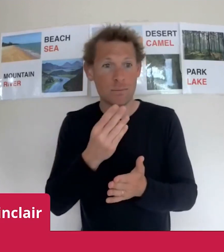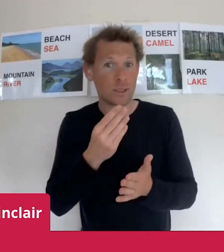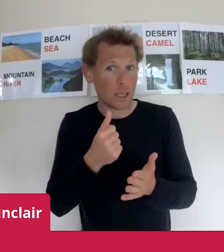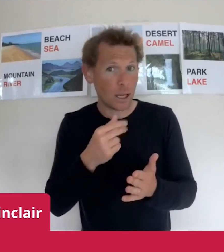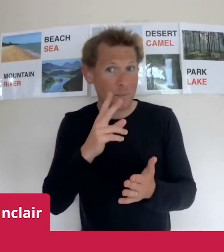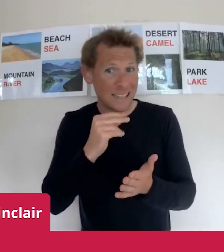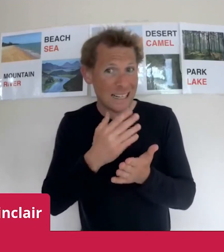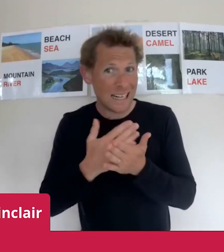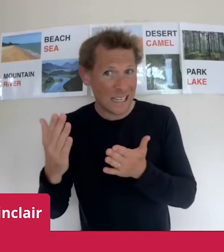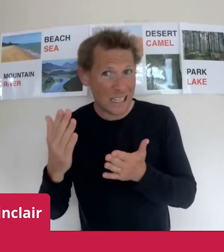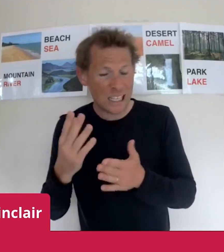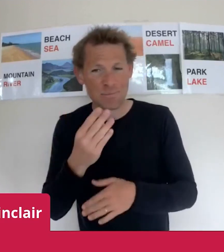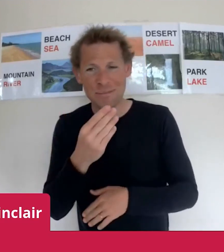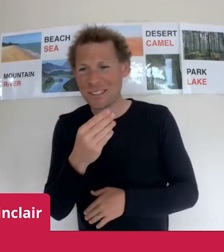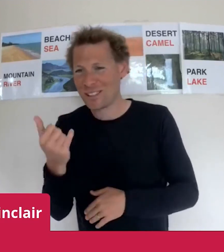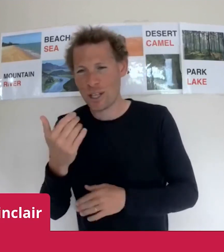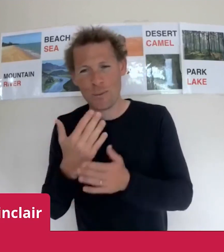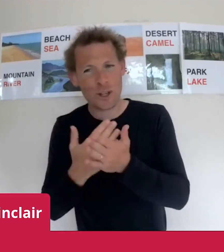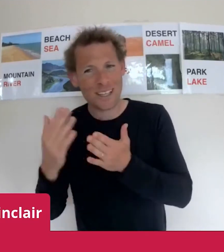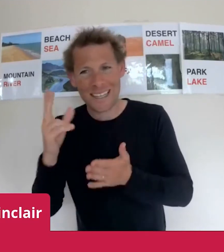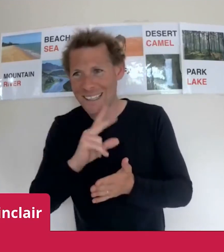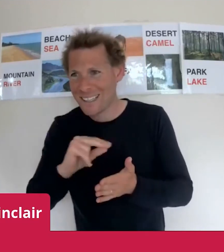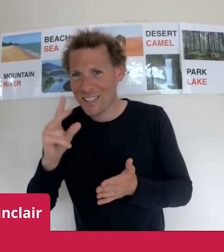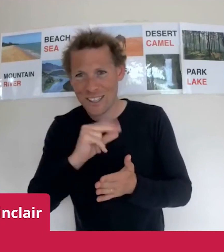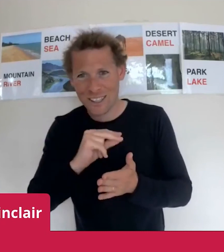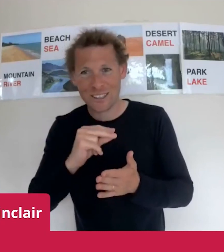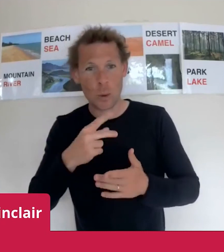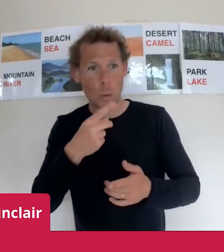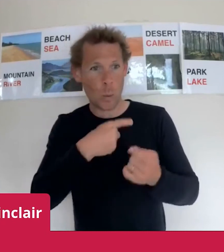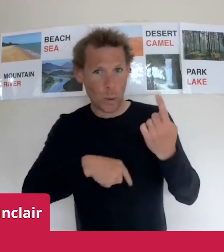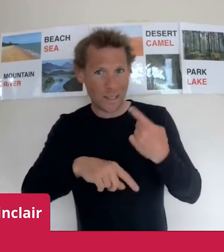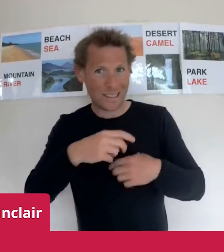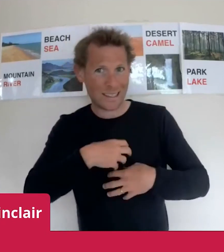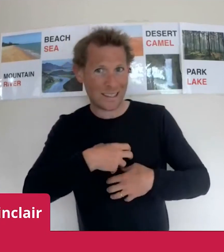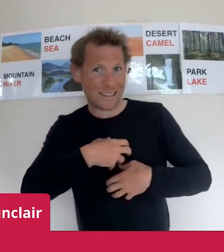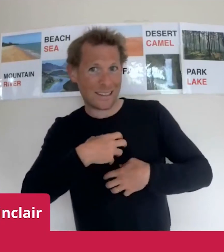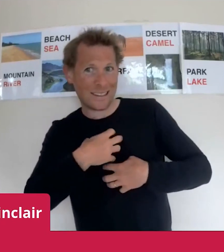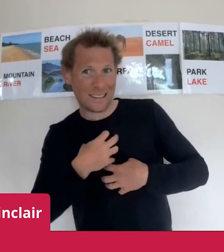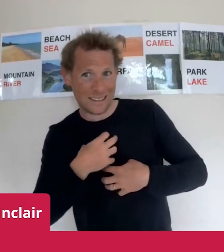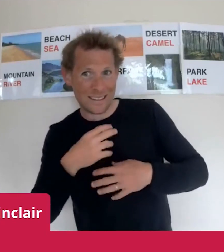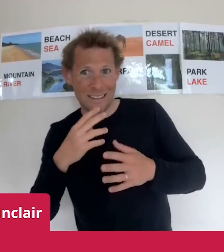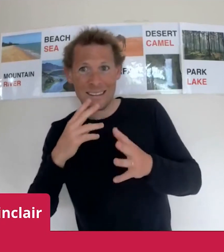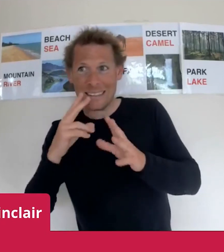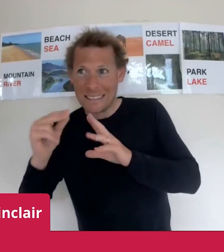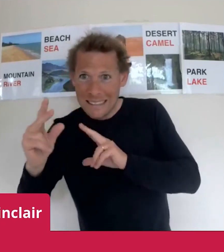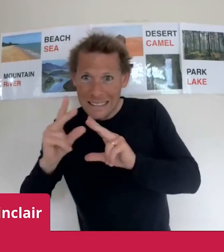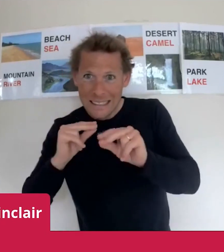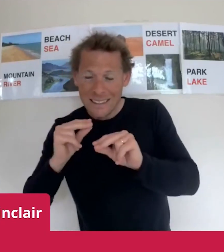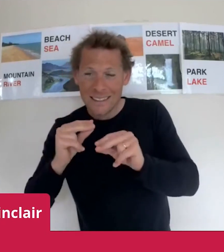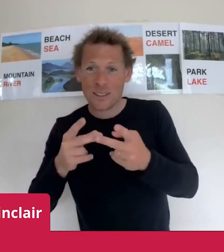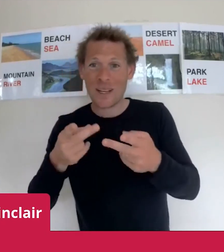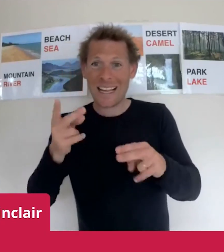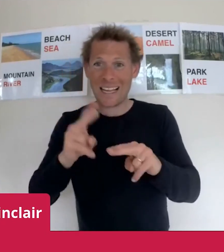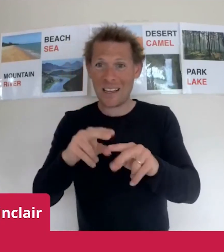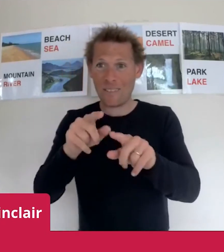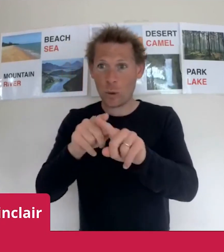how we interact. Now, some deaf people will be able to speak, some won't, but we will try our best